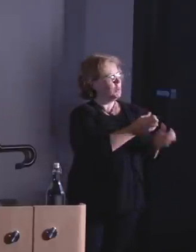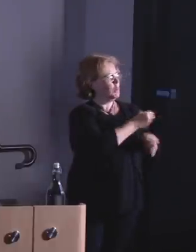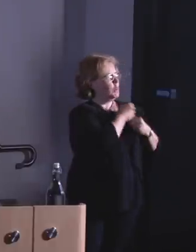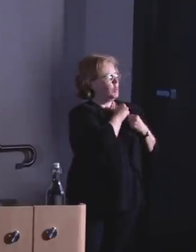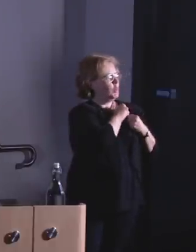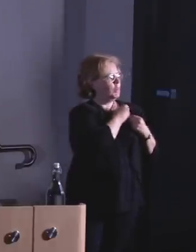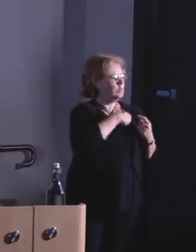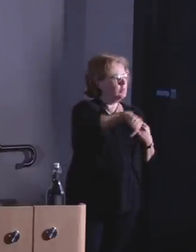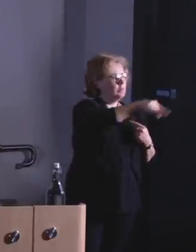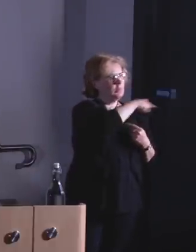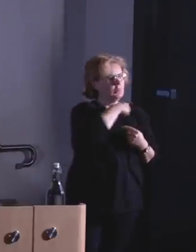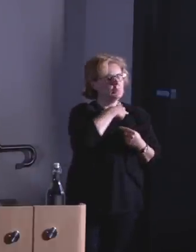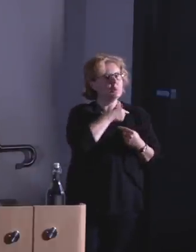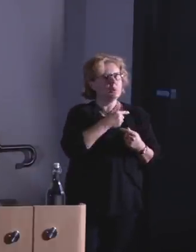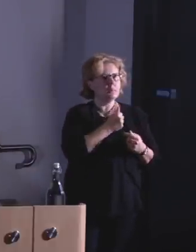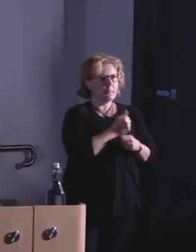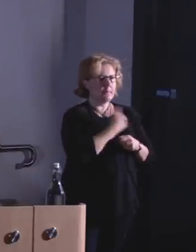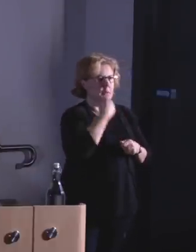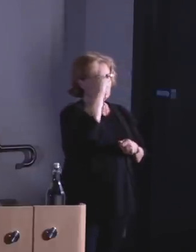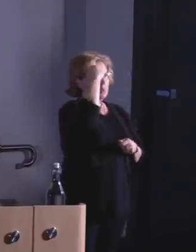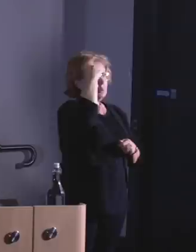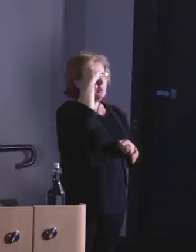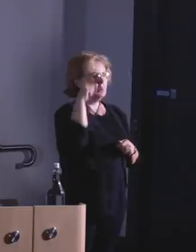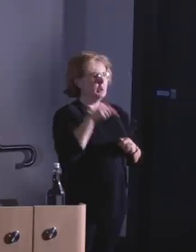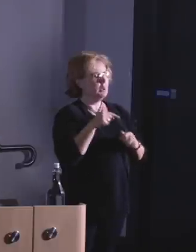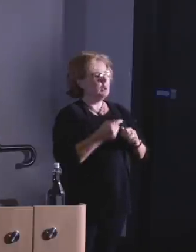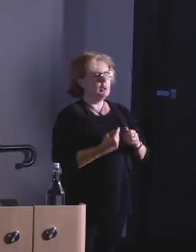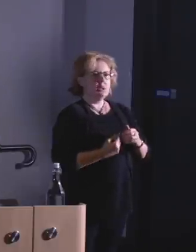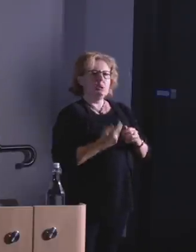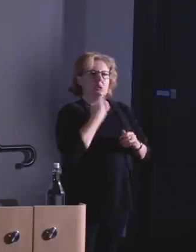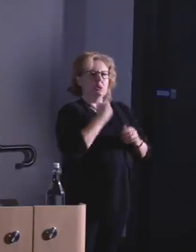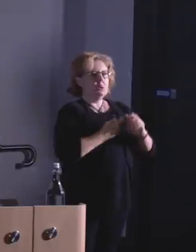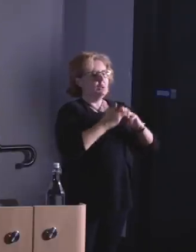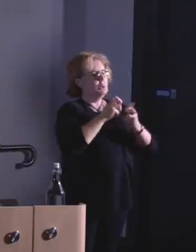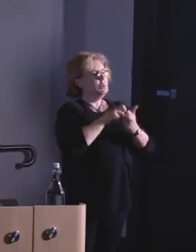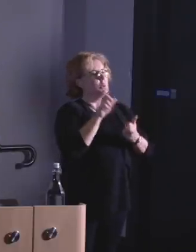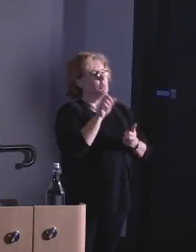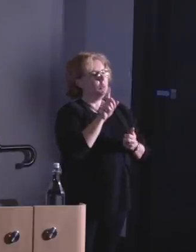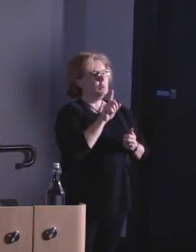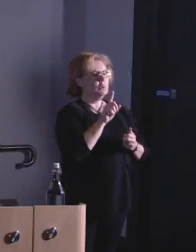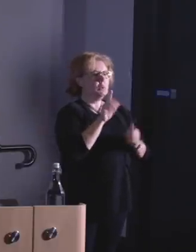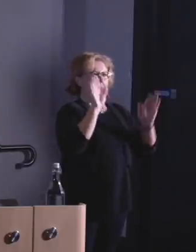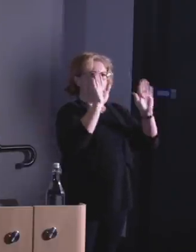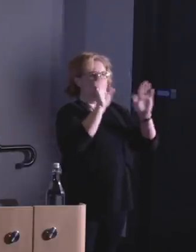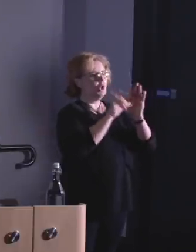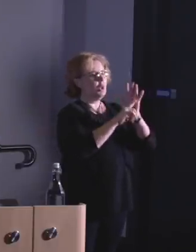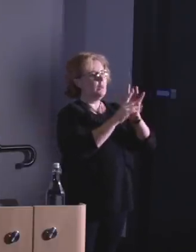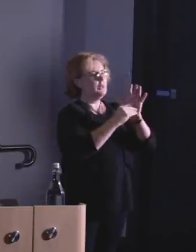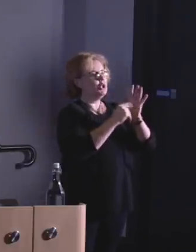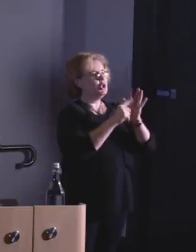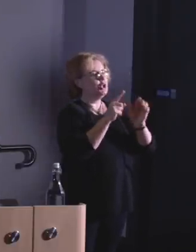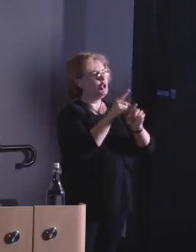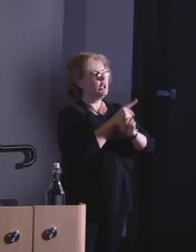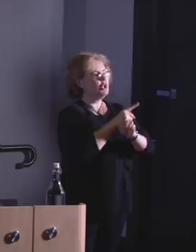So it brings me to the issue of climate change. This is the issue that has really, that